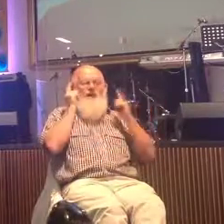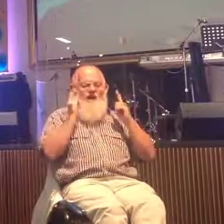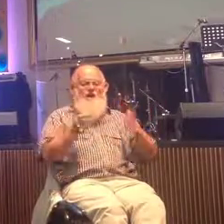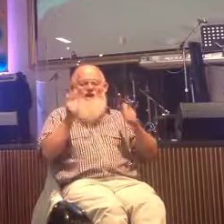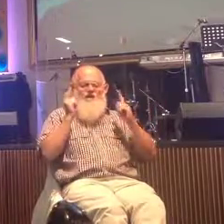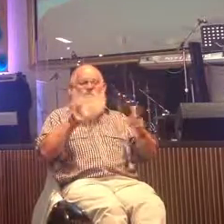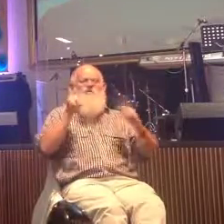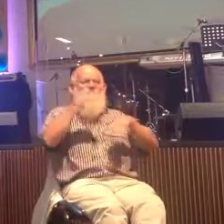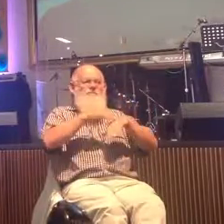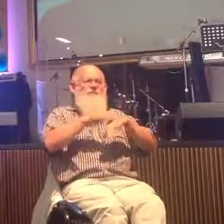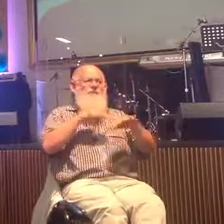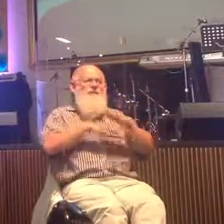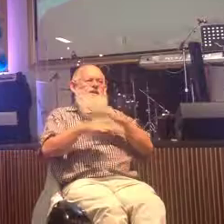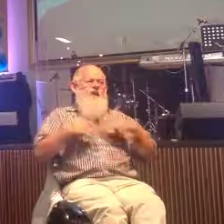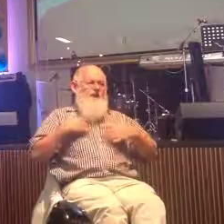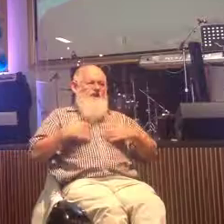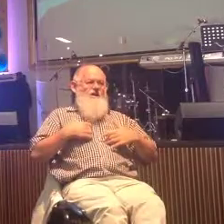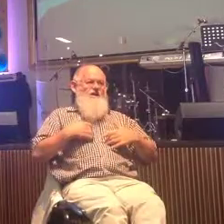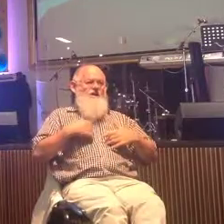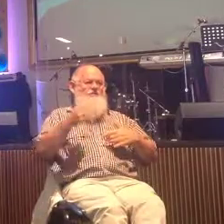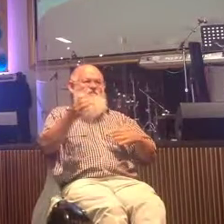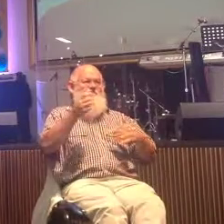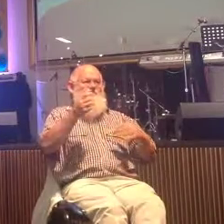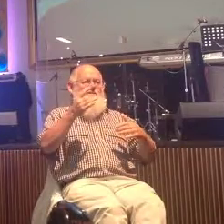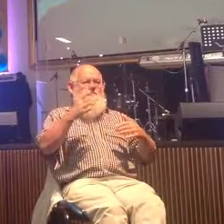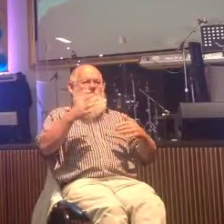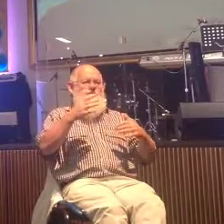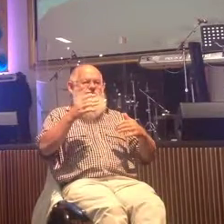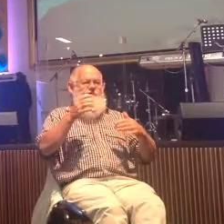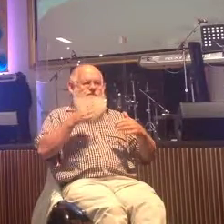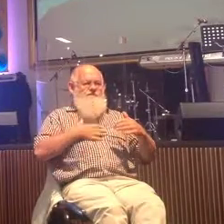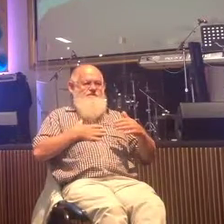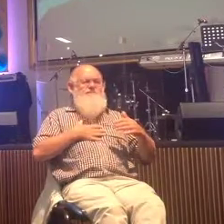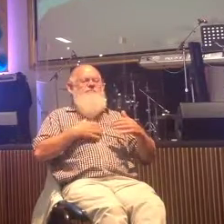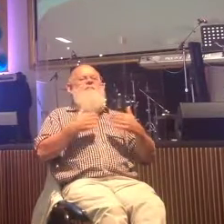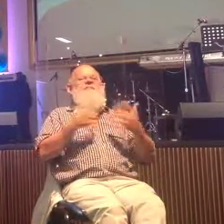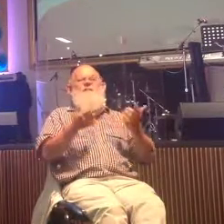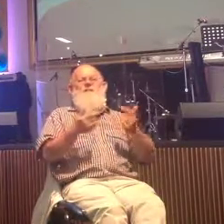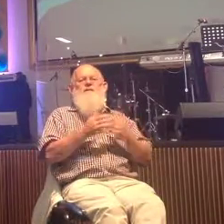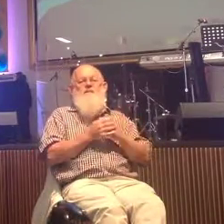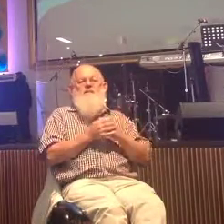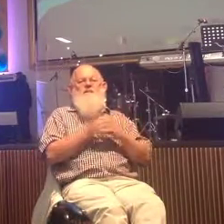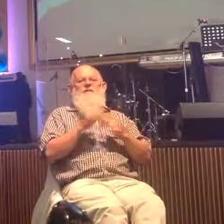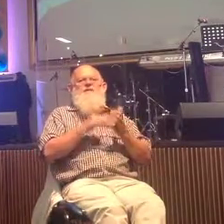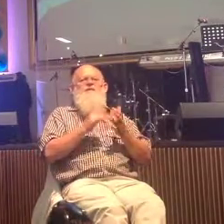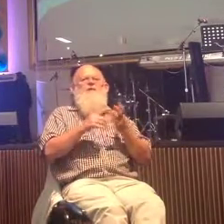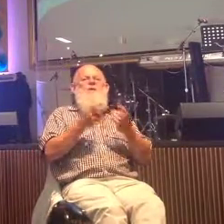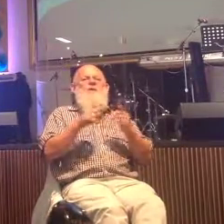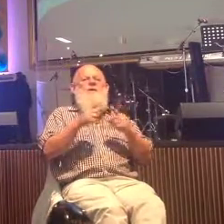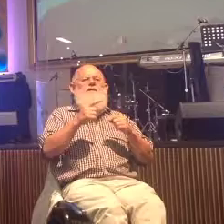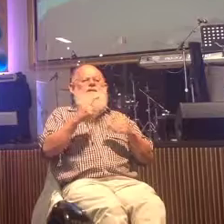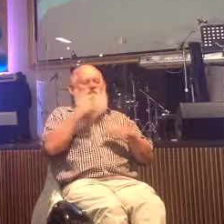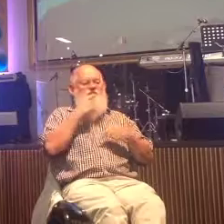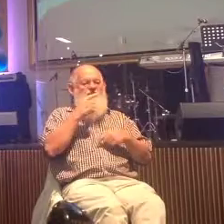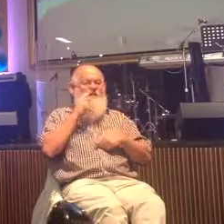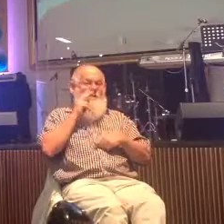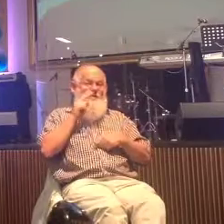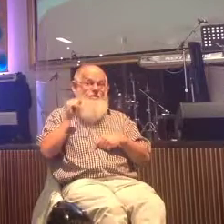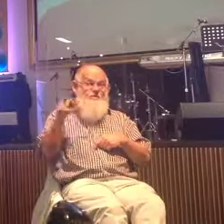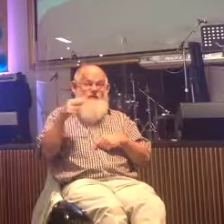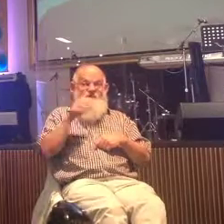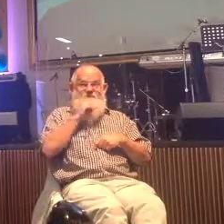make, apart from giving too much to the spiritual realm, is we deny it. And we'd look at this man and we'd say, oh, he's